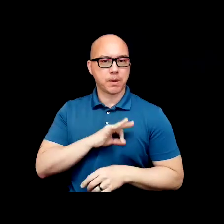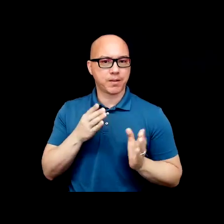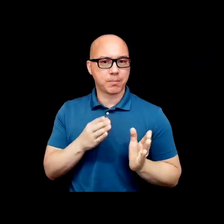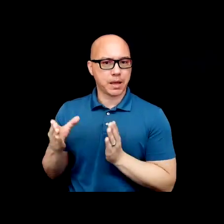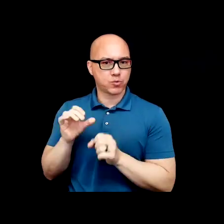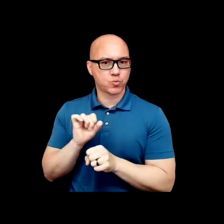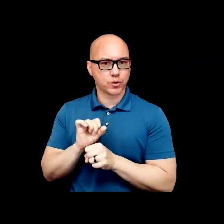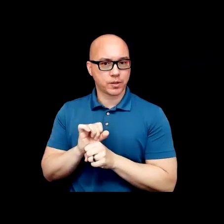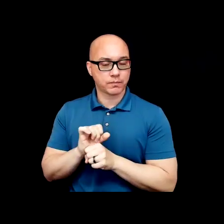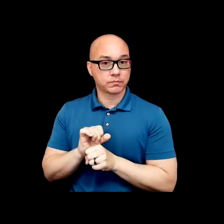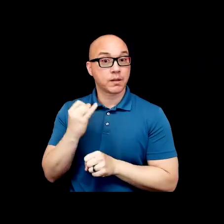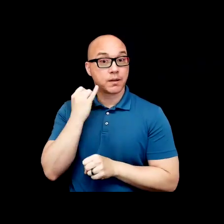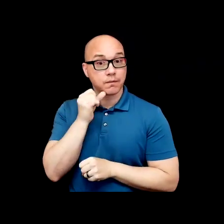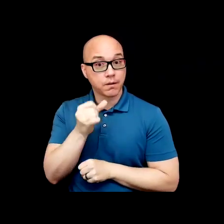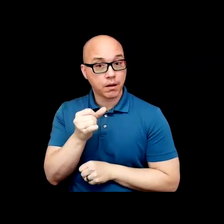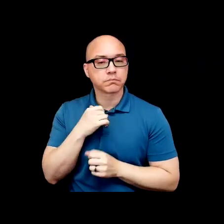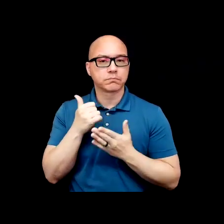you find one in your area.